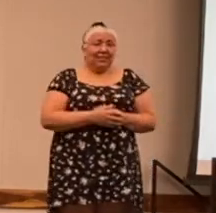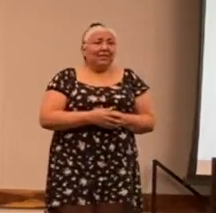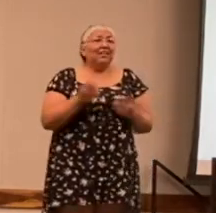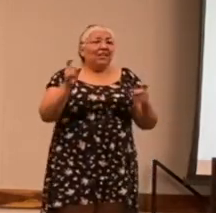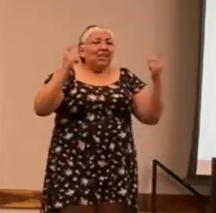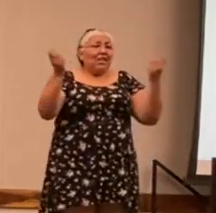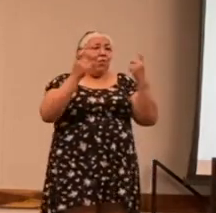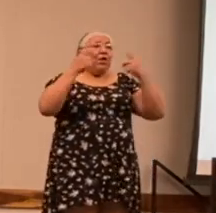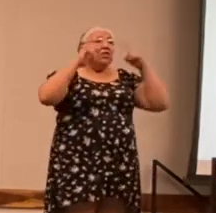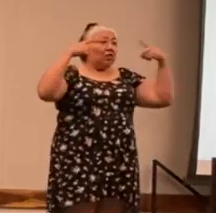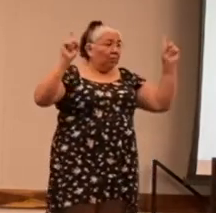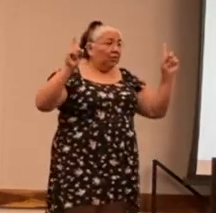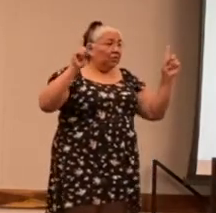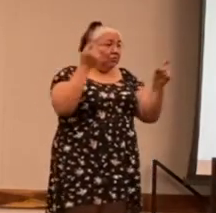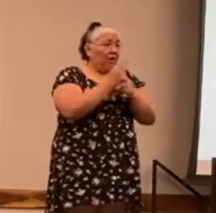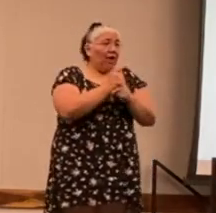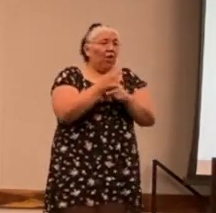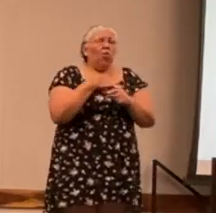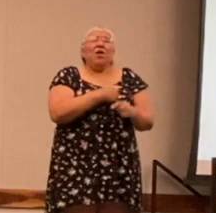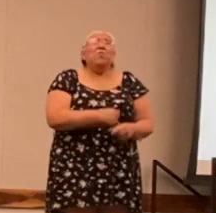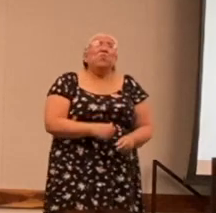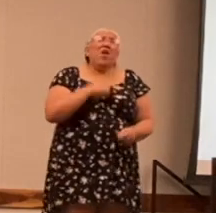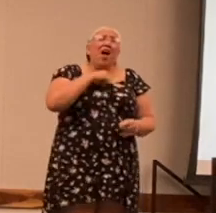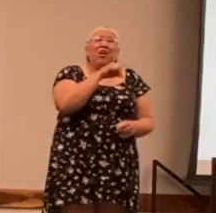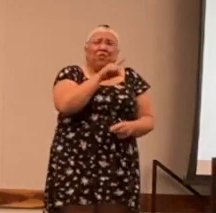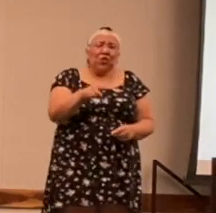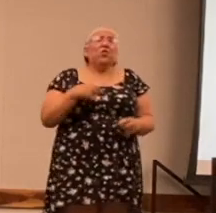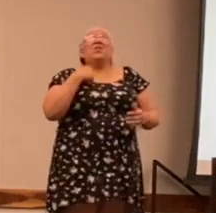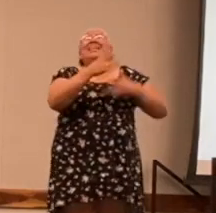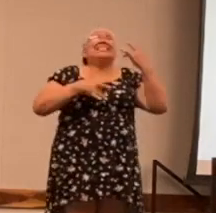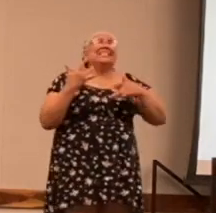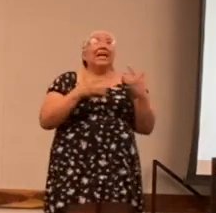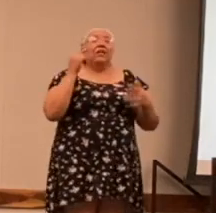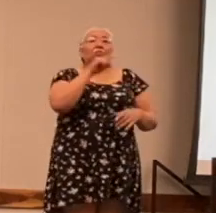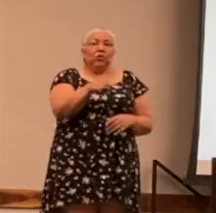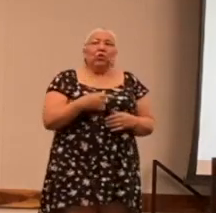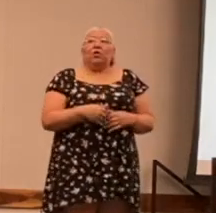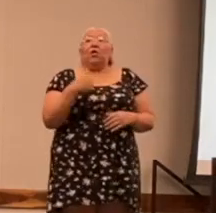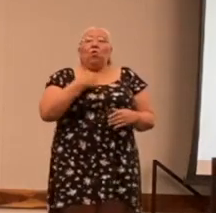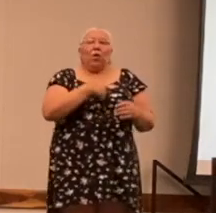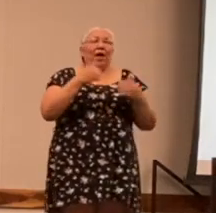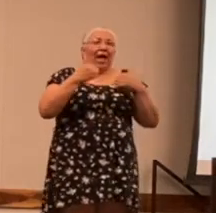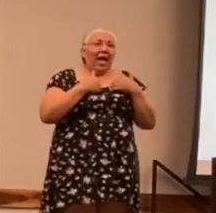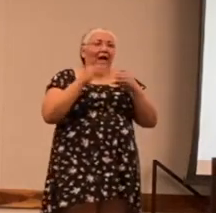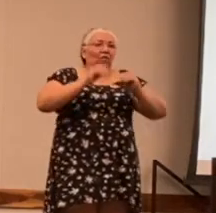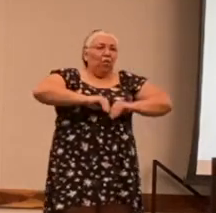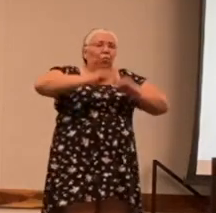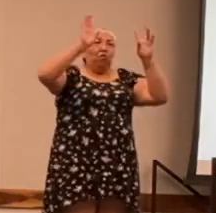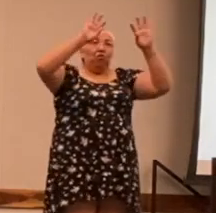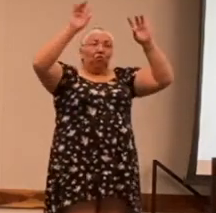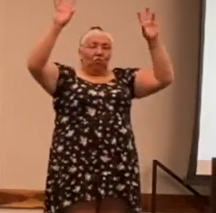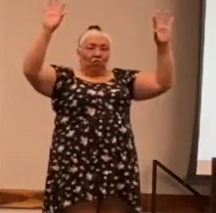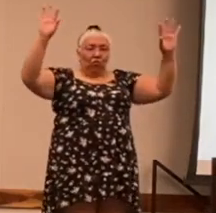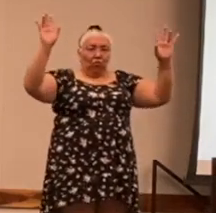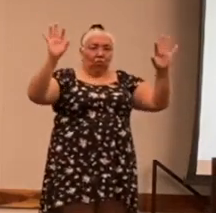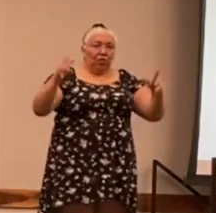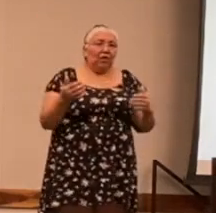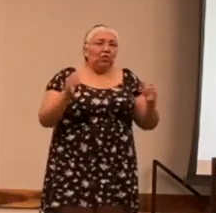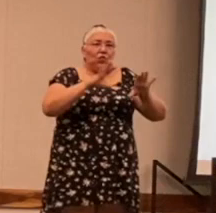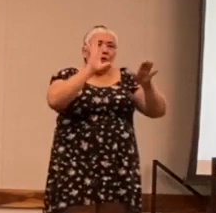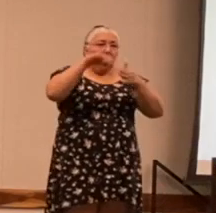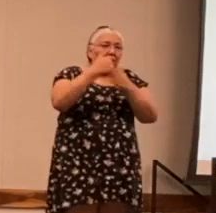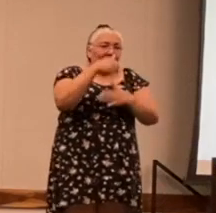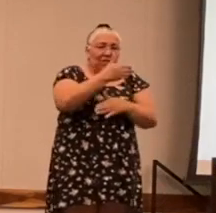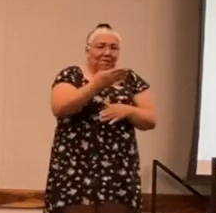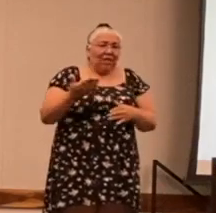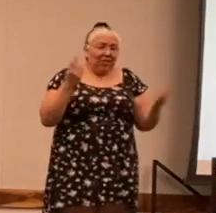their accomplishments, right? We're proud of you. We're excited for you. We're popping confetti. We're doing all that stuff. We got to